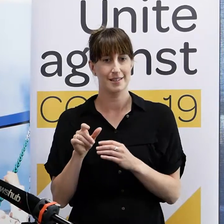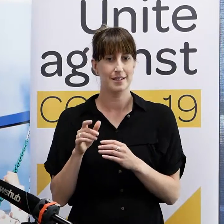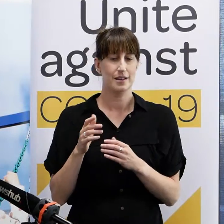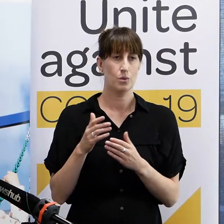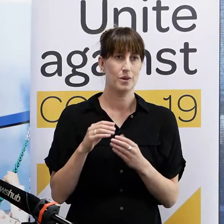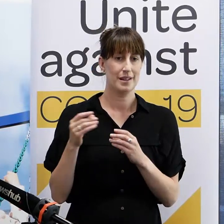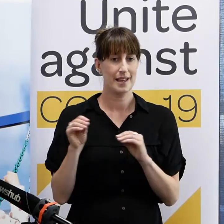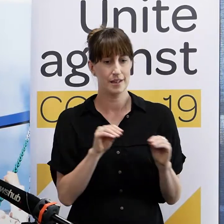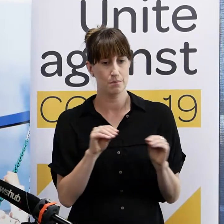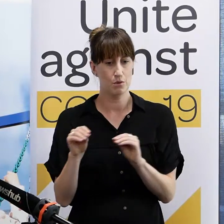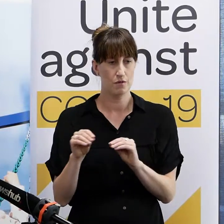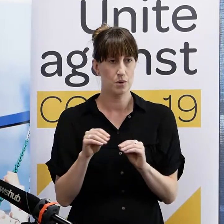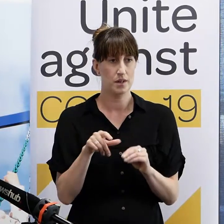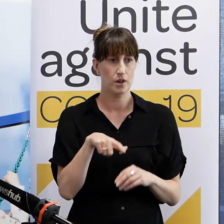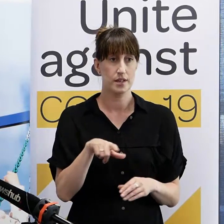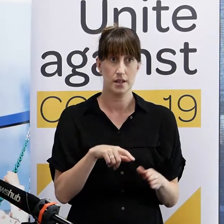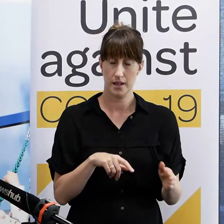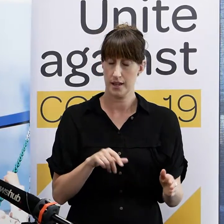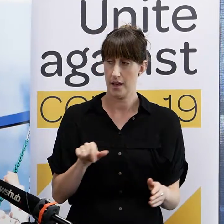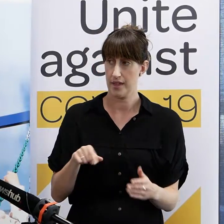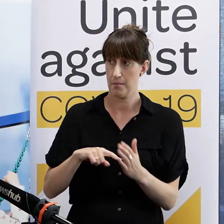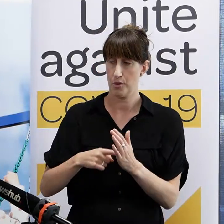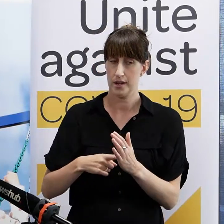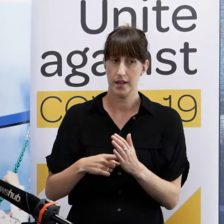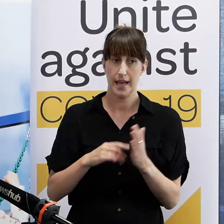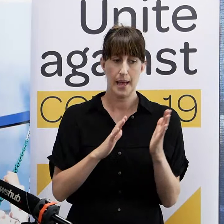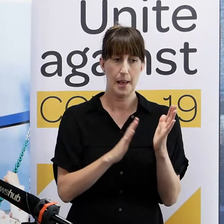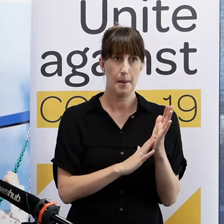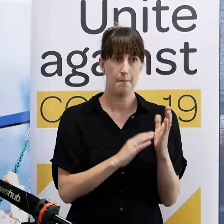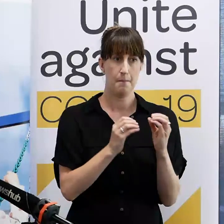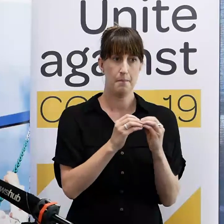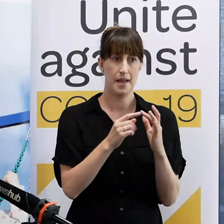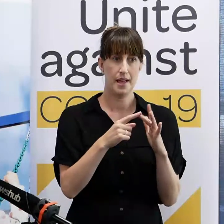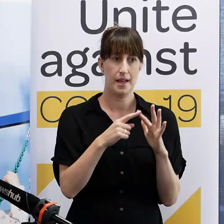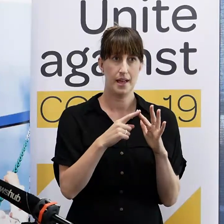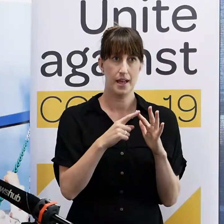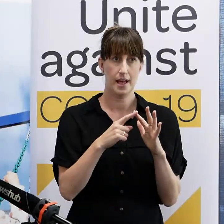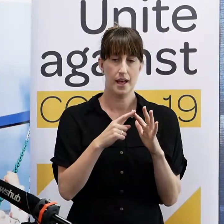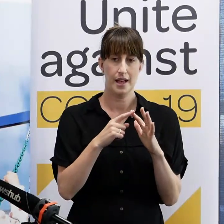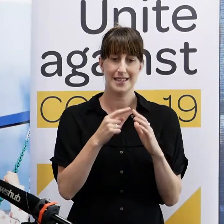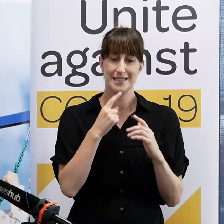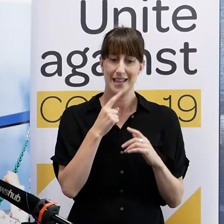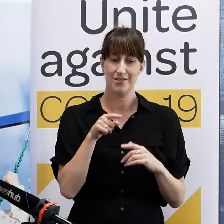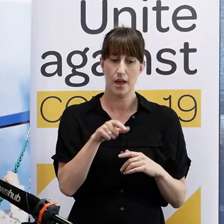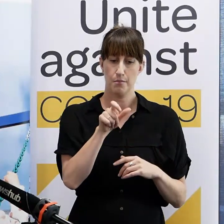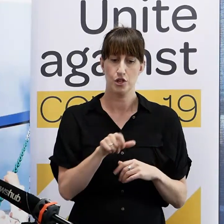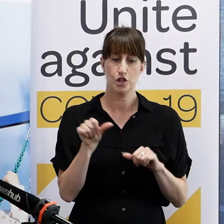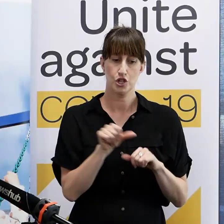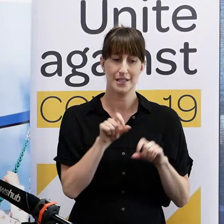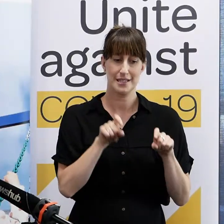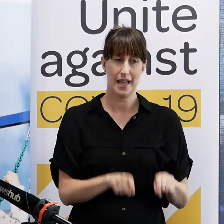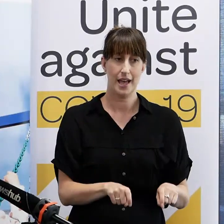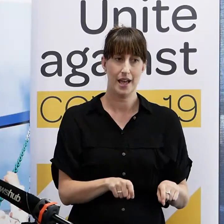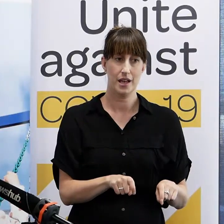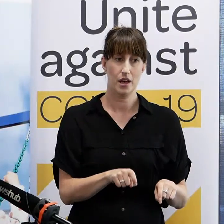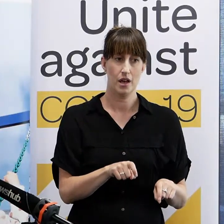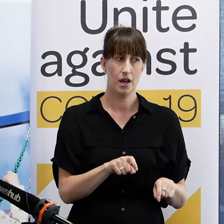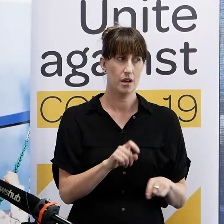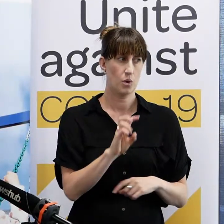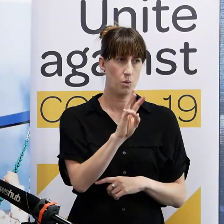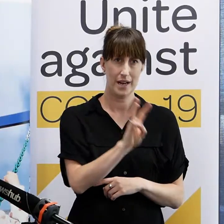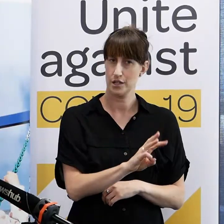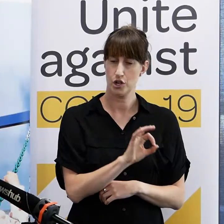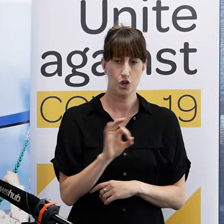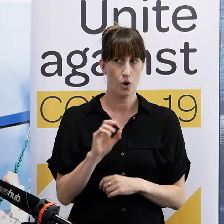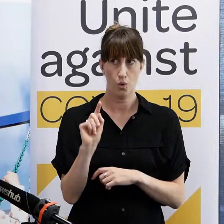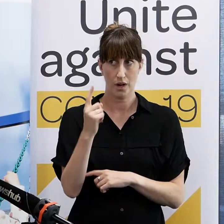that point, it was MB who put him in Wellington as opposed to Auckland where his emergency was. So it was MB who added points to his